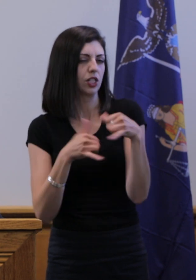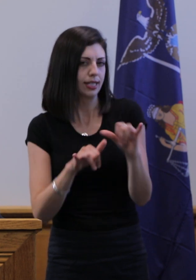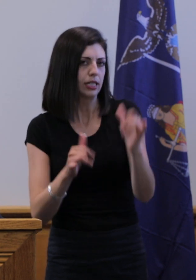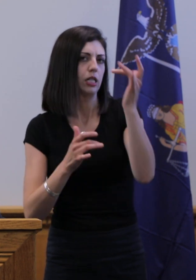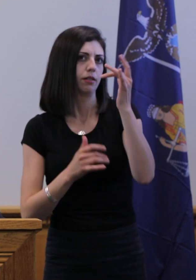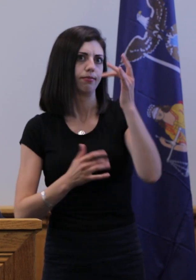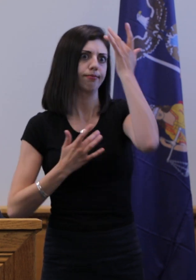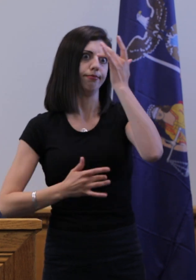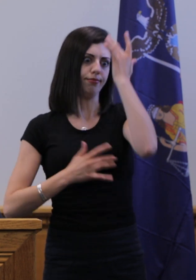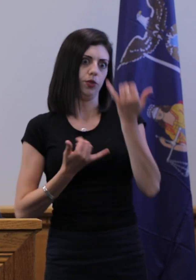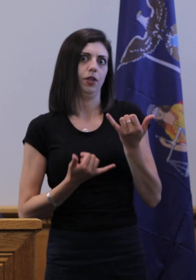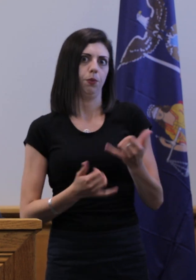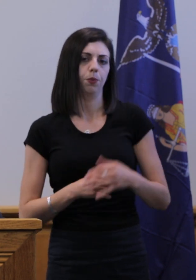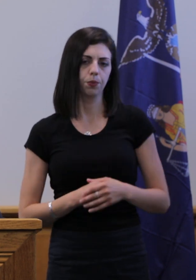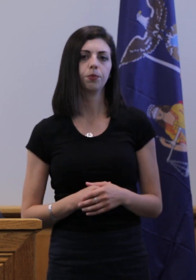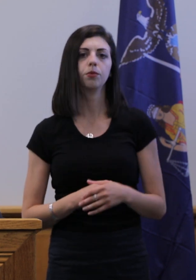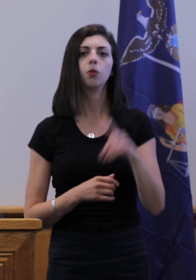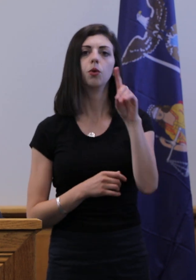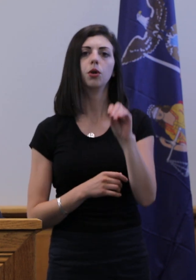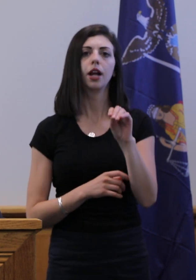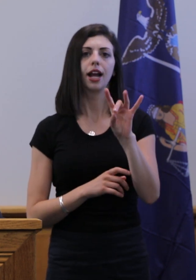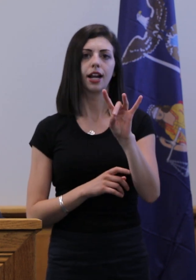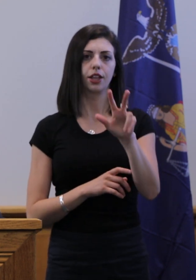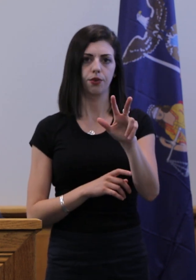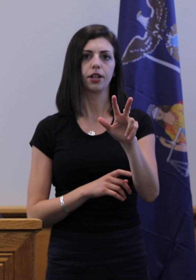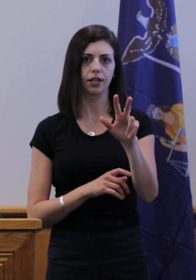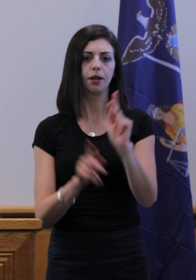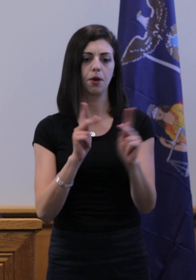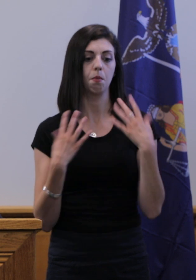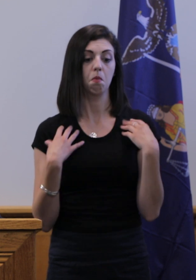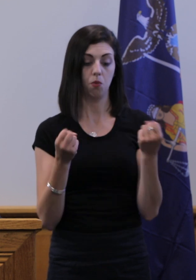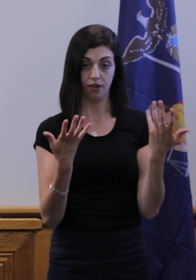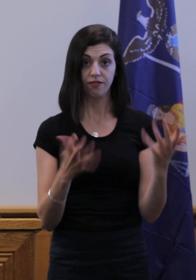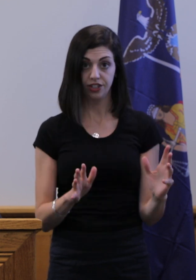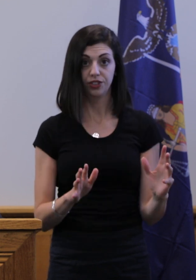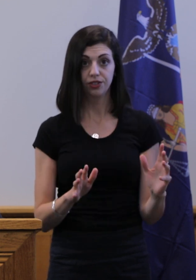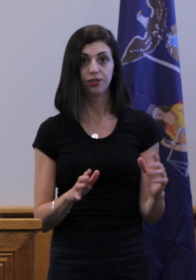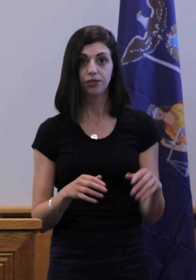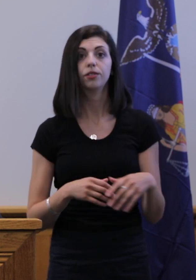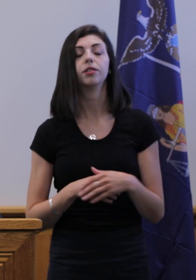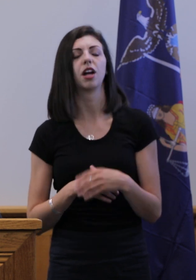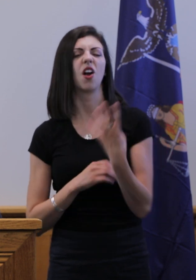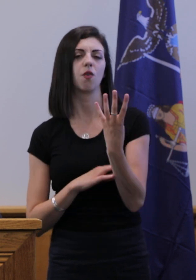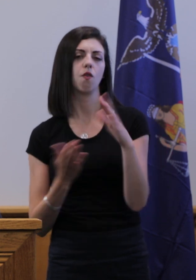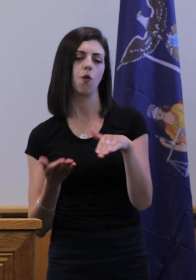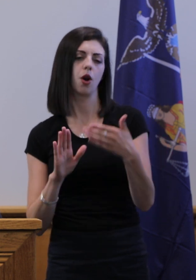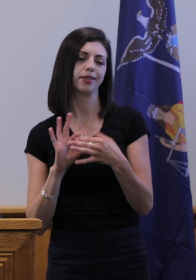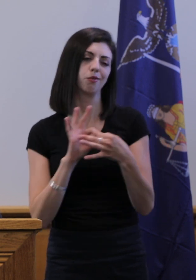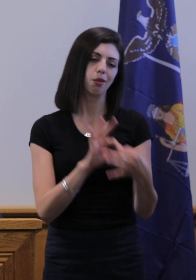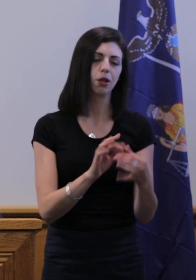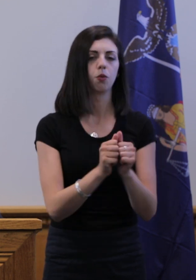active. We have 183 residents that have recovered from COVID-19 and 4 deaths related